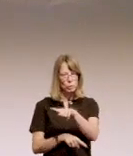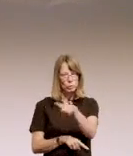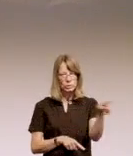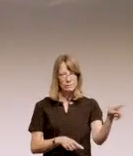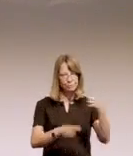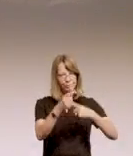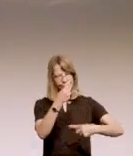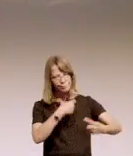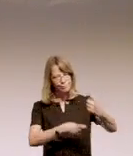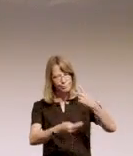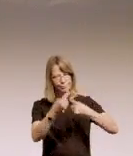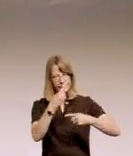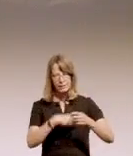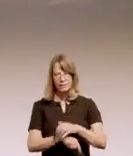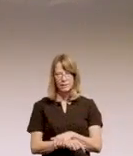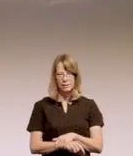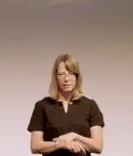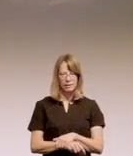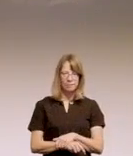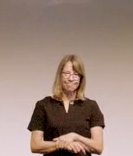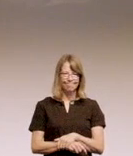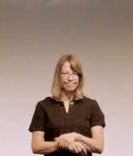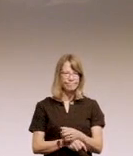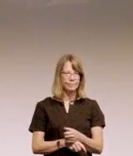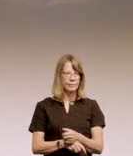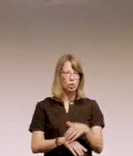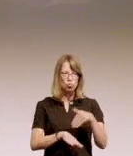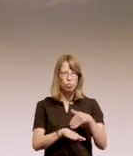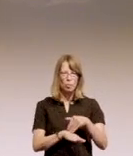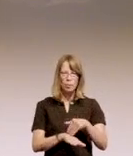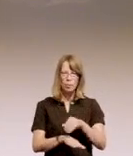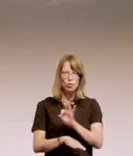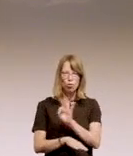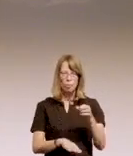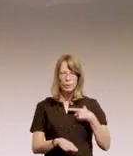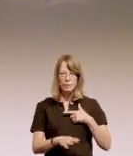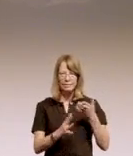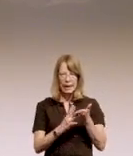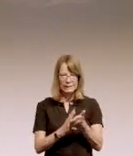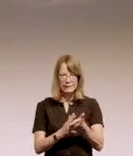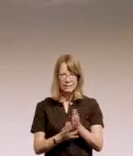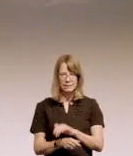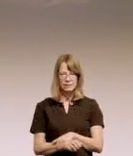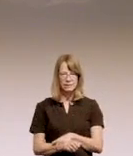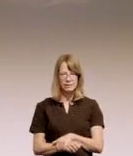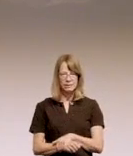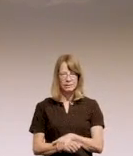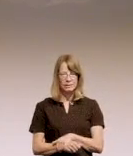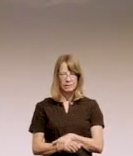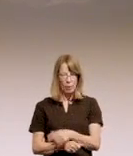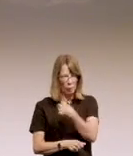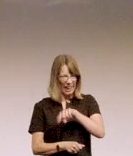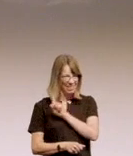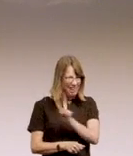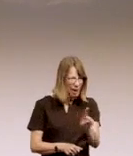that none of them had accessibility-based problems with the system that was currently implemented. And this is something that we'd been brought on to look